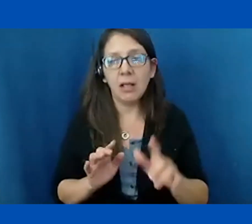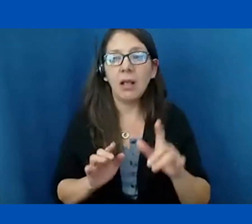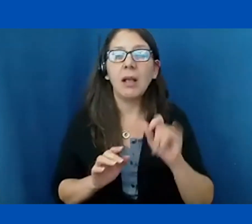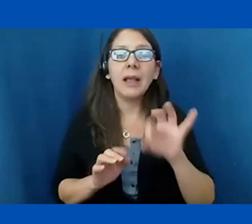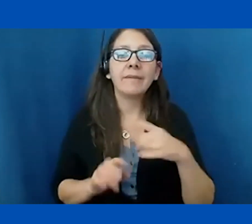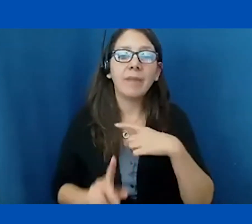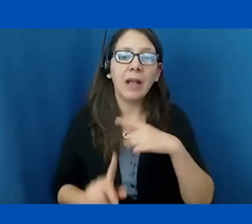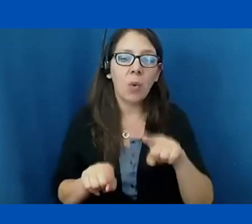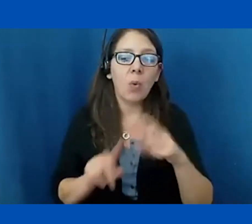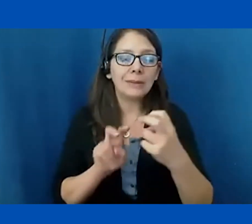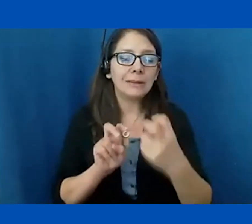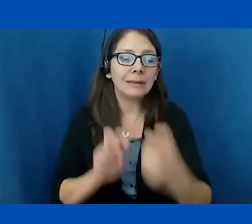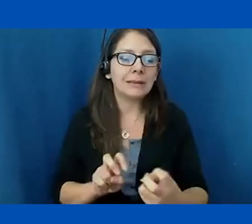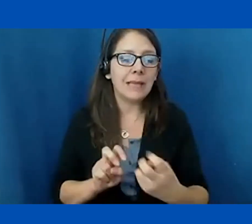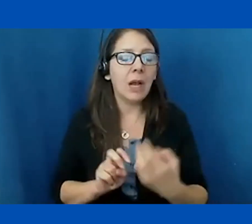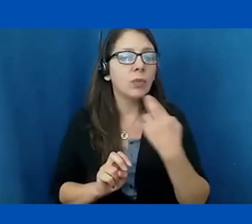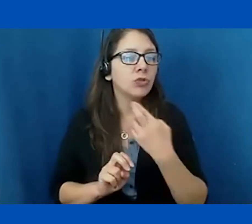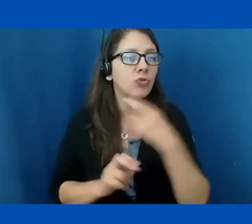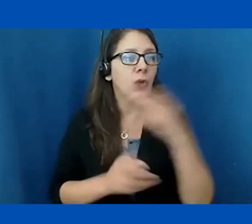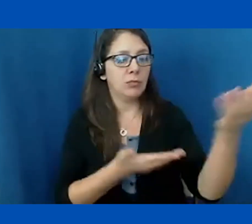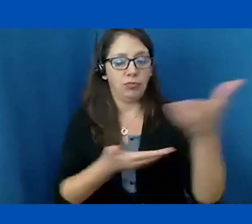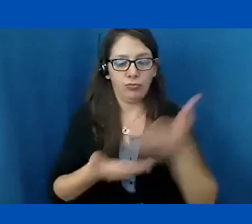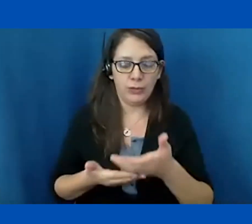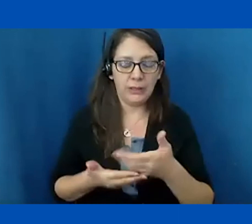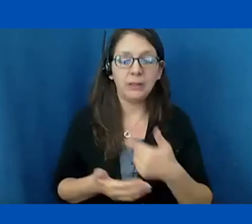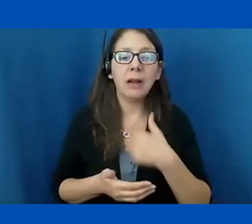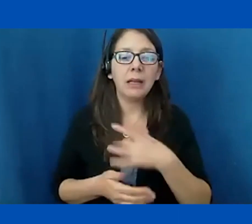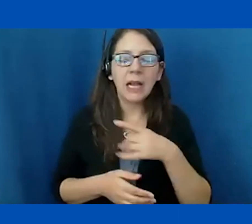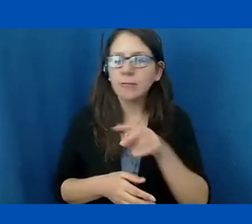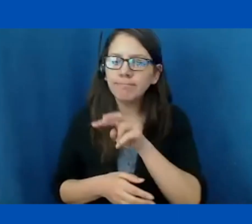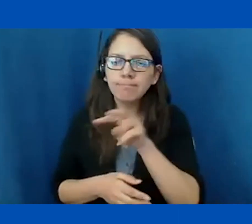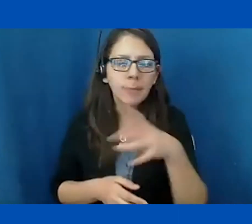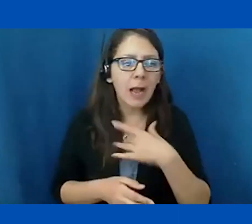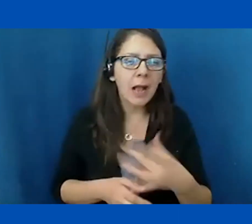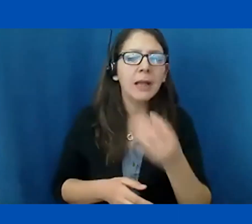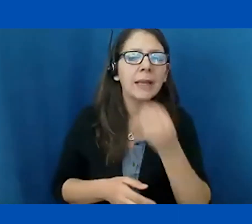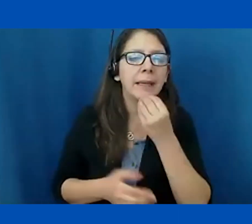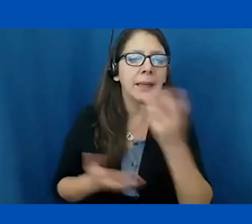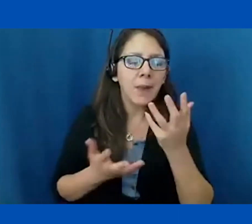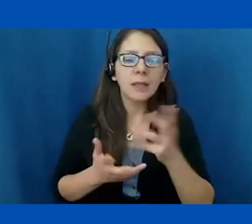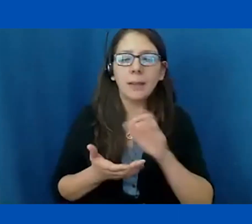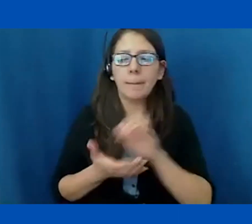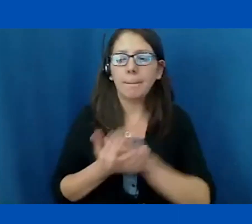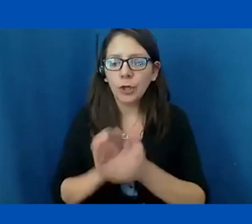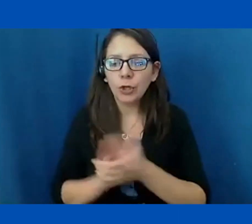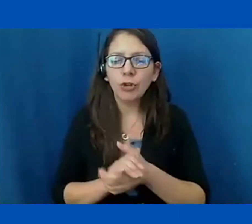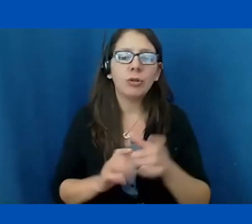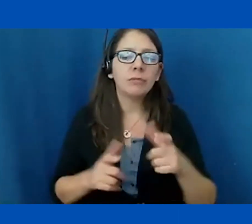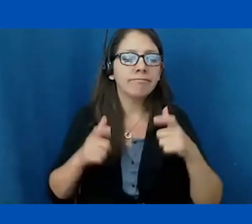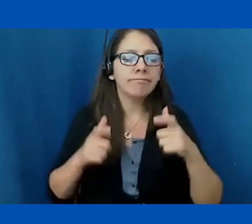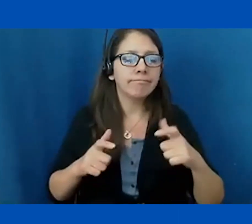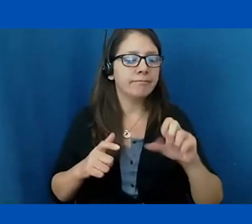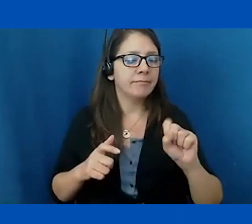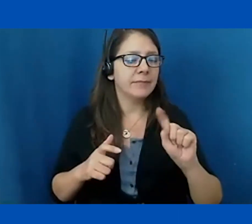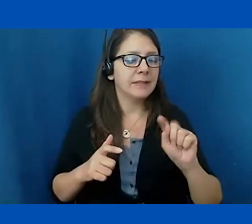restaurant, I like to look what they have, whether it's burgers, steaks, whatever it may be, and whatever